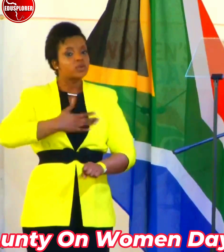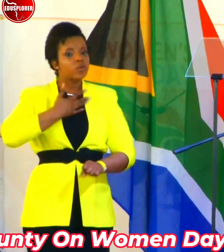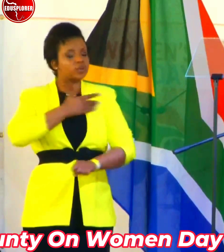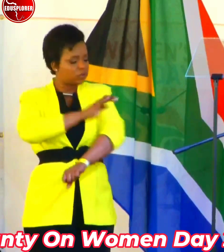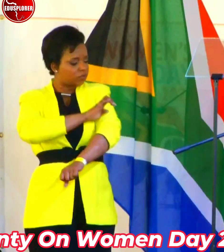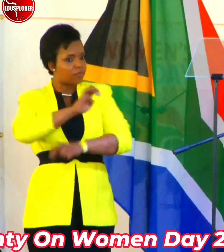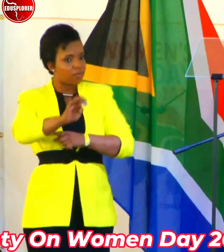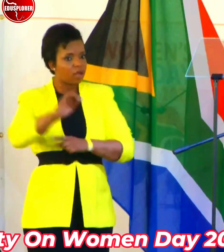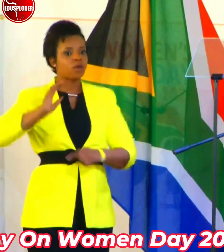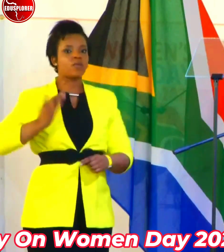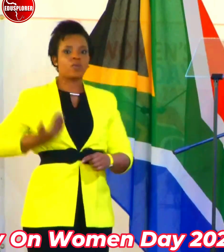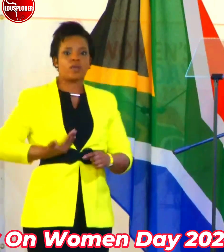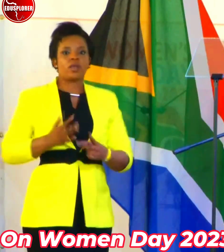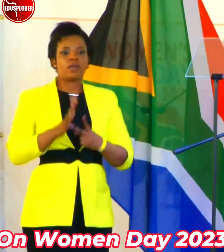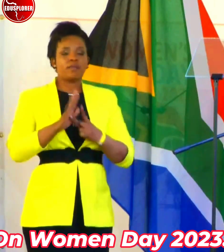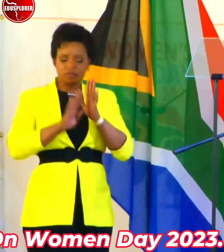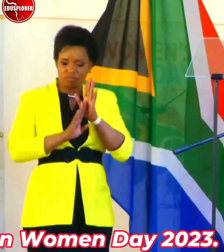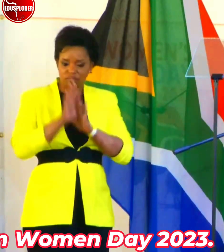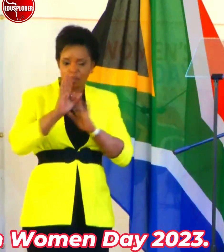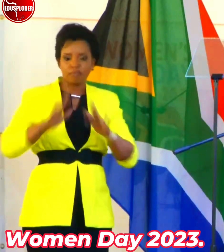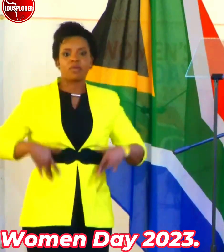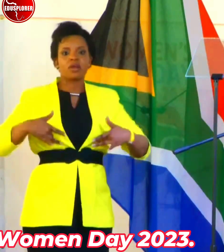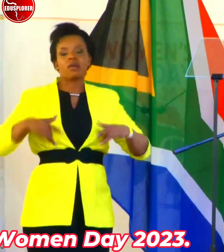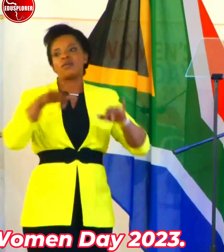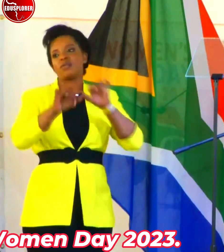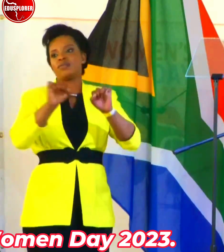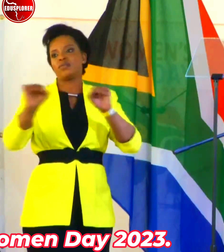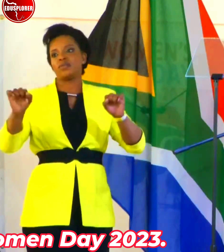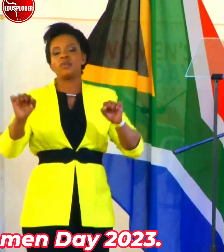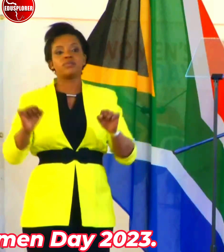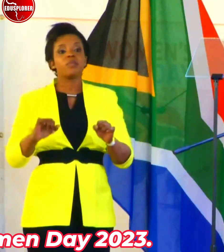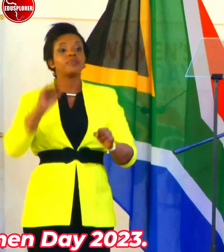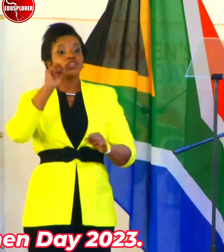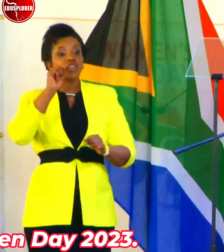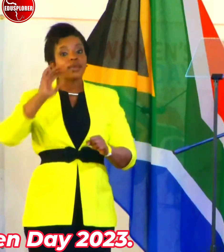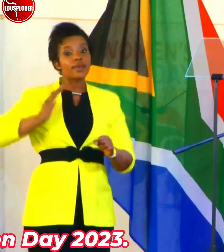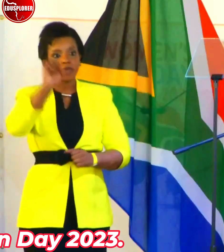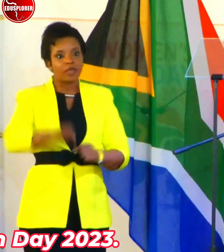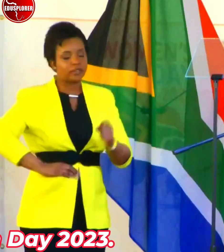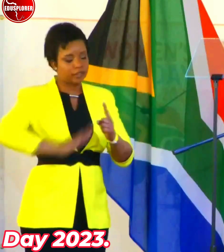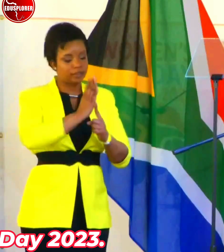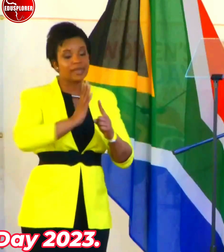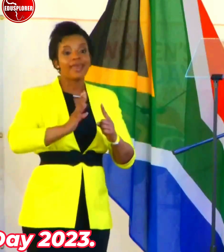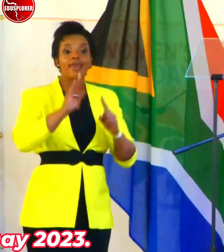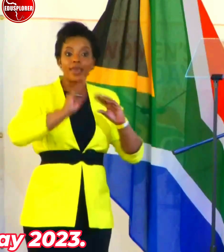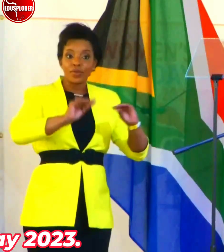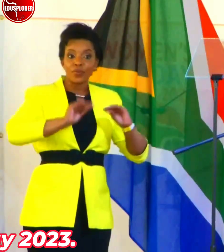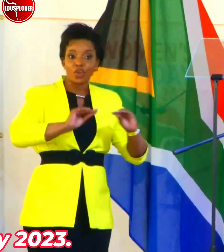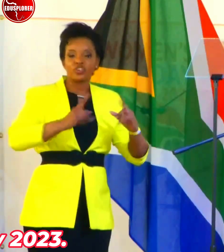lives, and to advance gender equality. And we see some of these. We